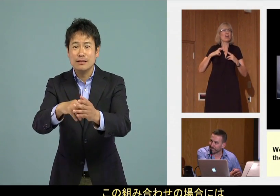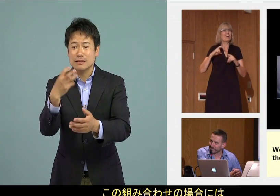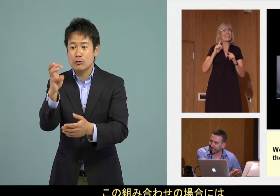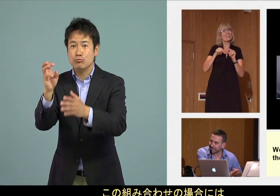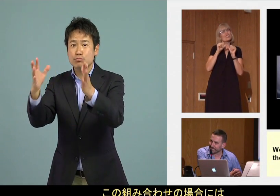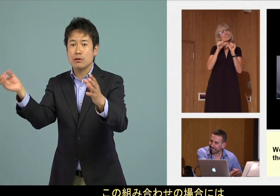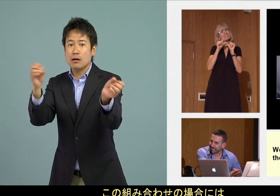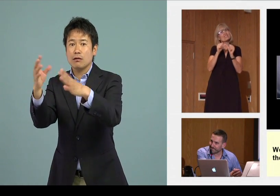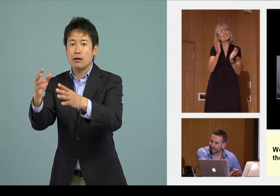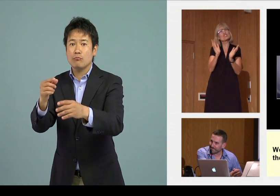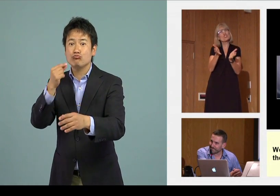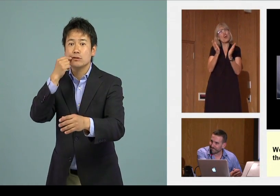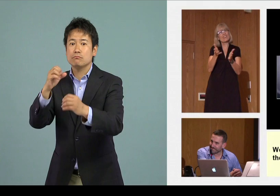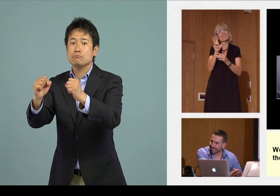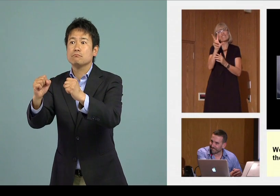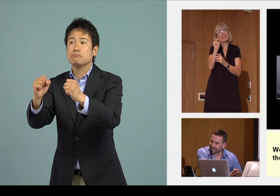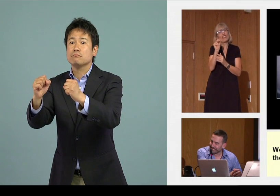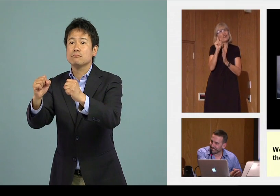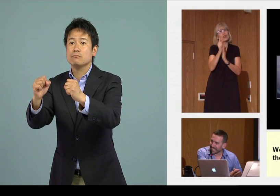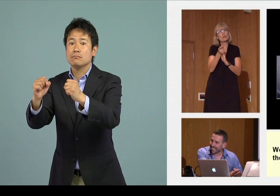minutes.